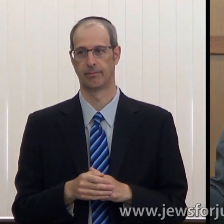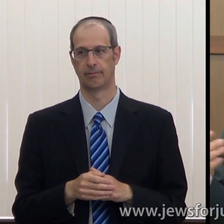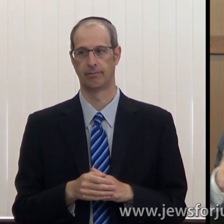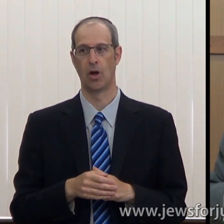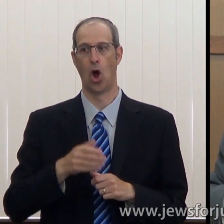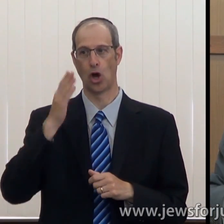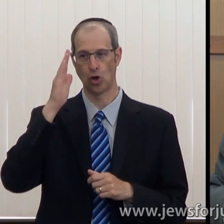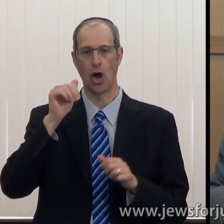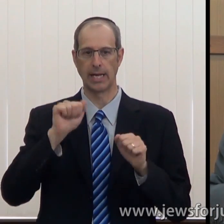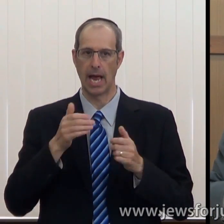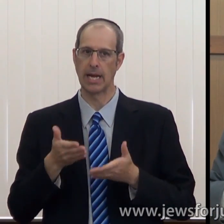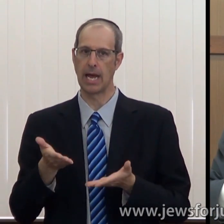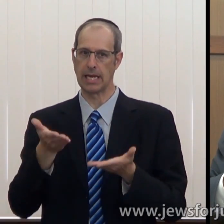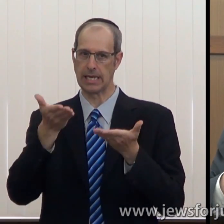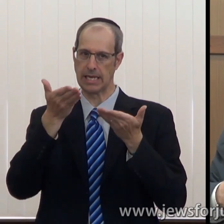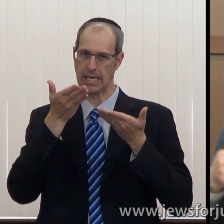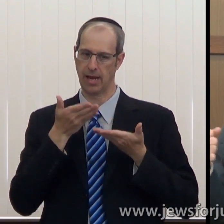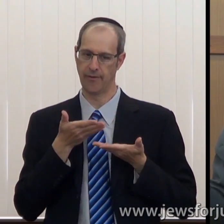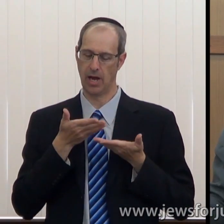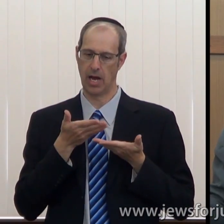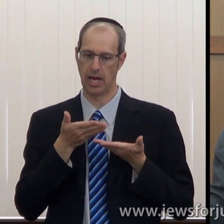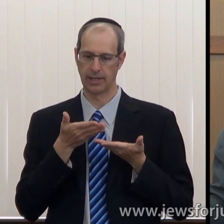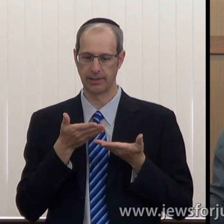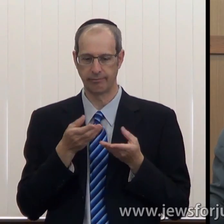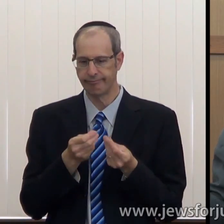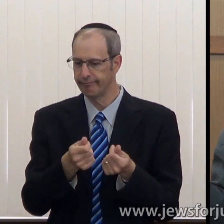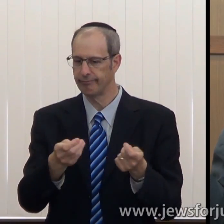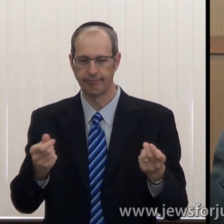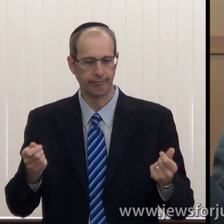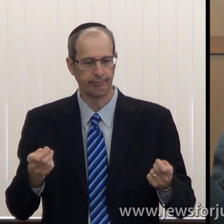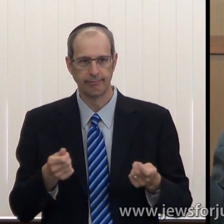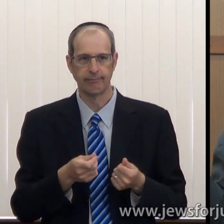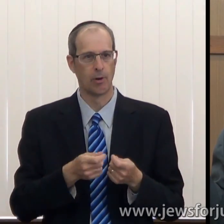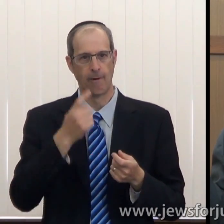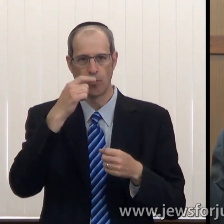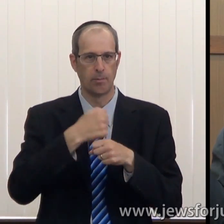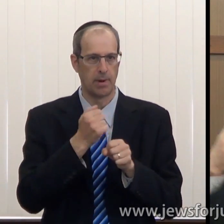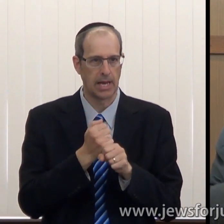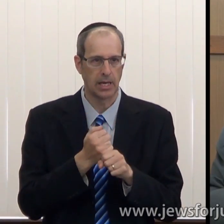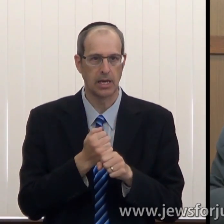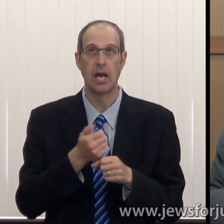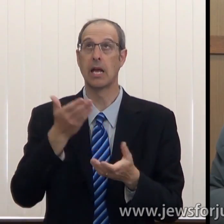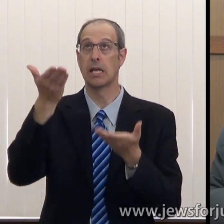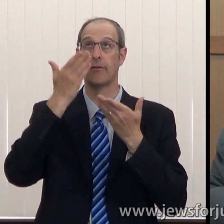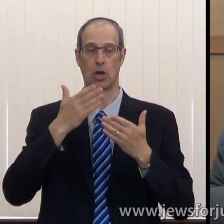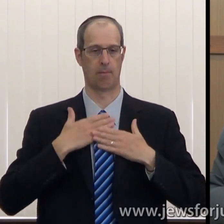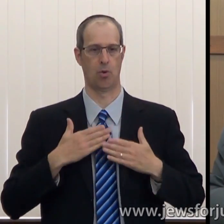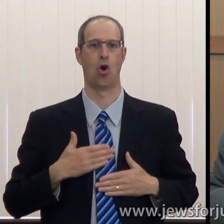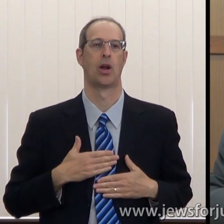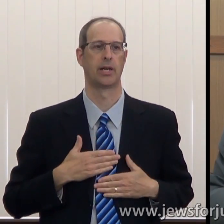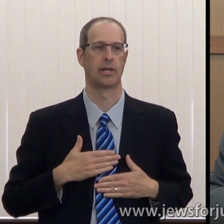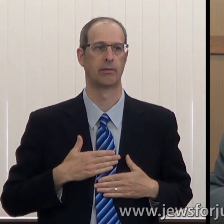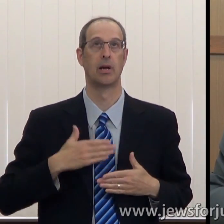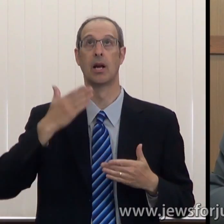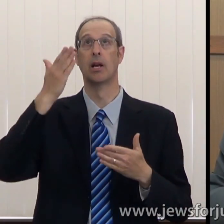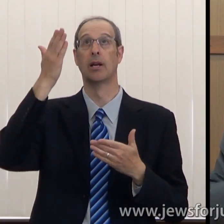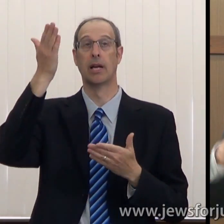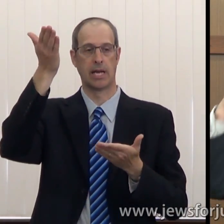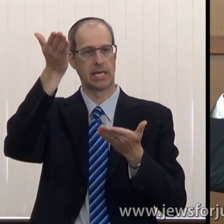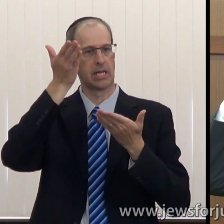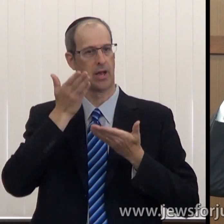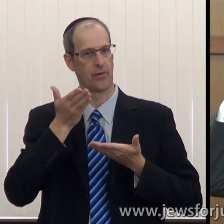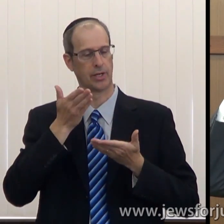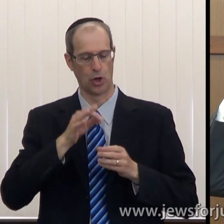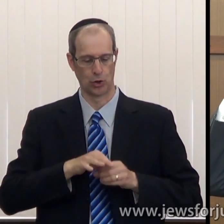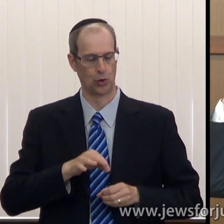God can give us the raw ingredients. God can give us a body, and God can give us